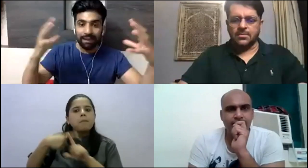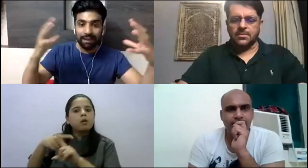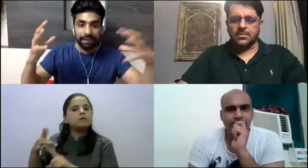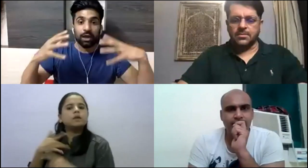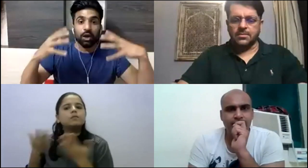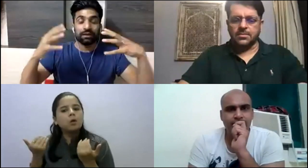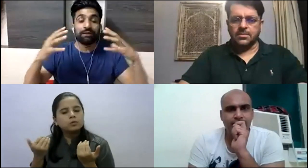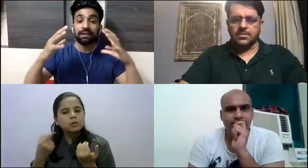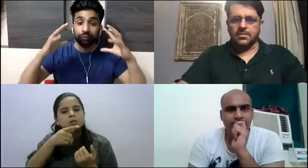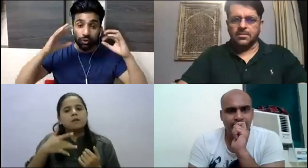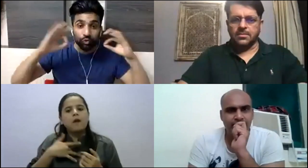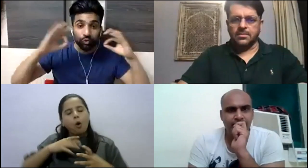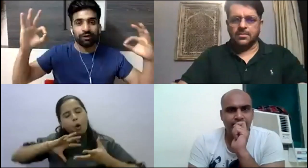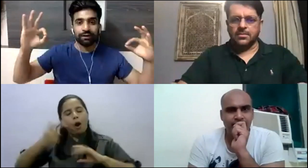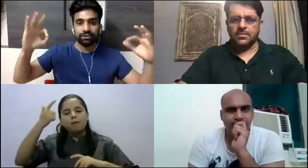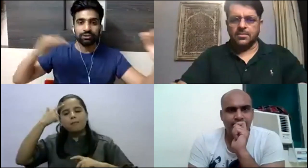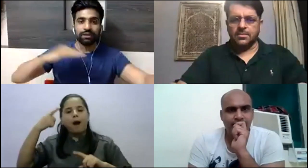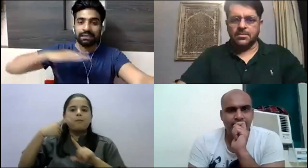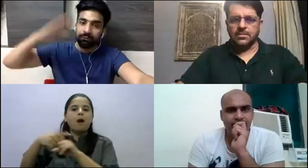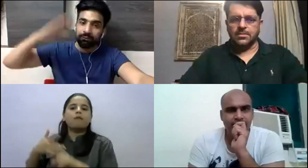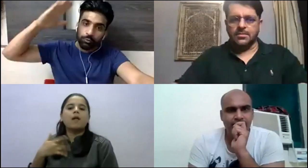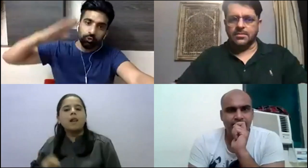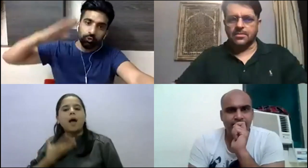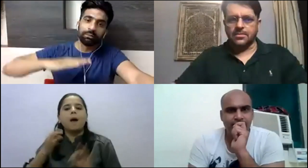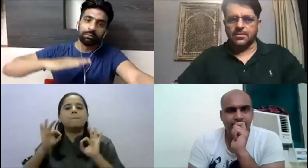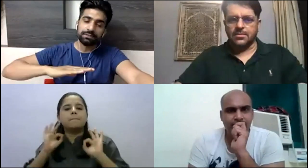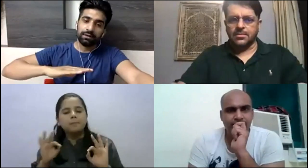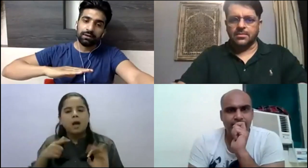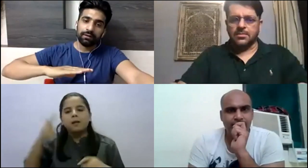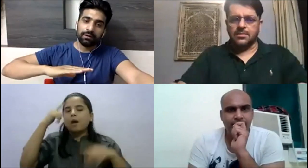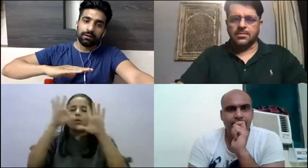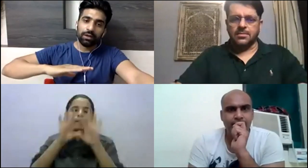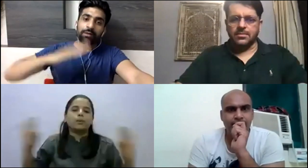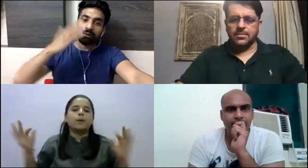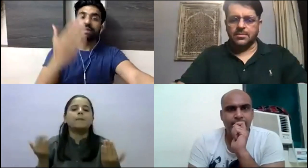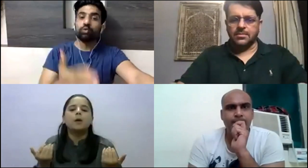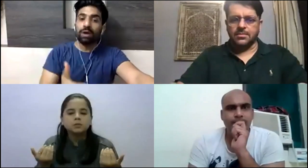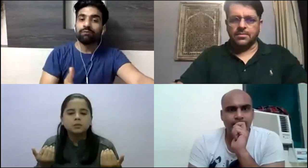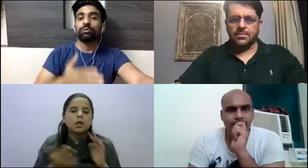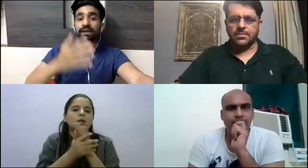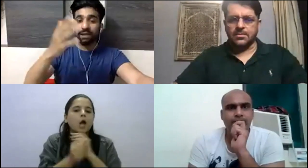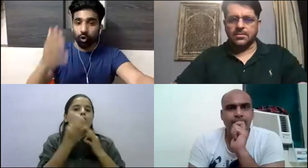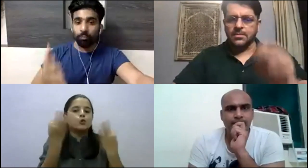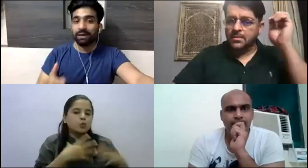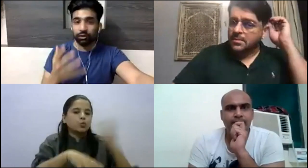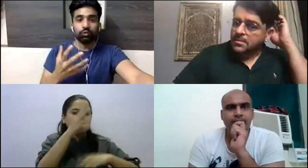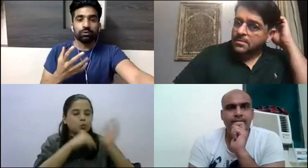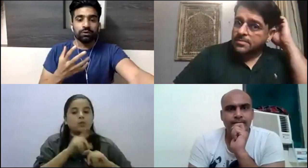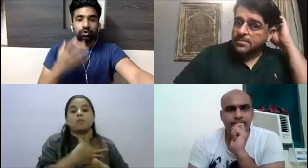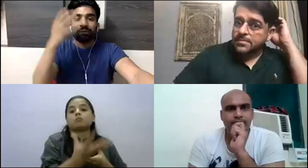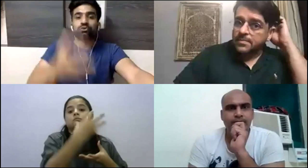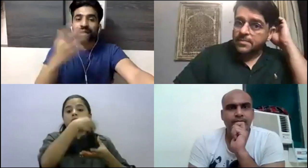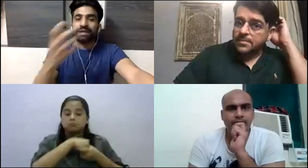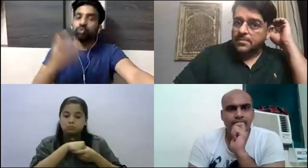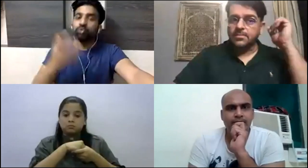will validate a lot, that will give you a huge validation, and that will put you at peace. Okay. But then you have to be like